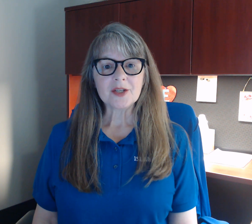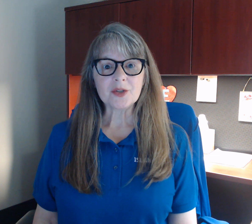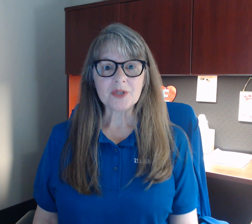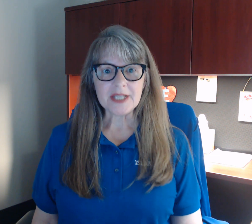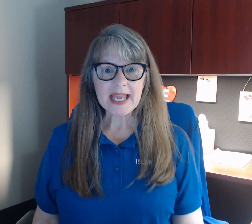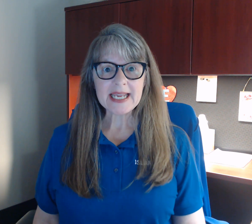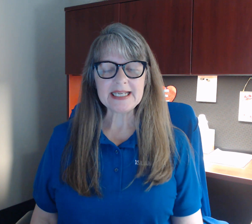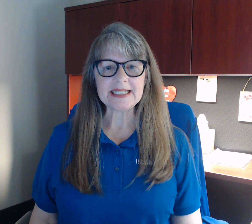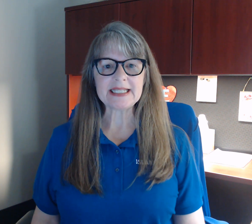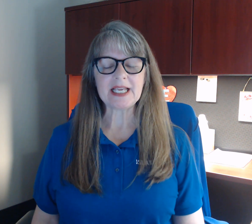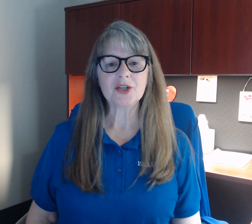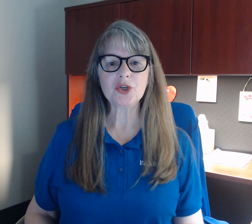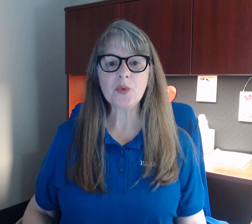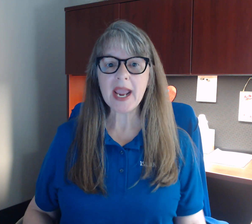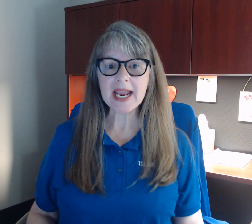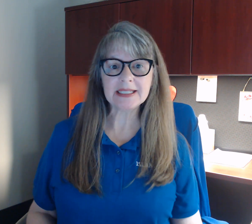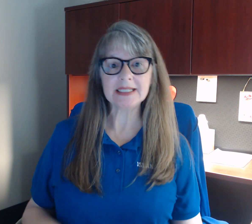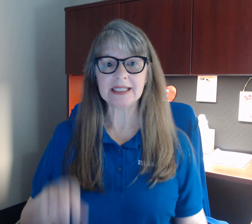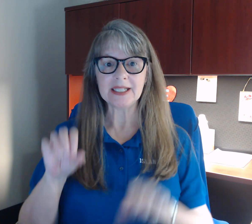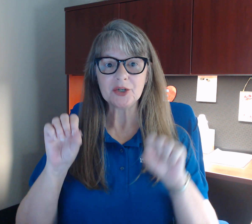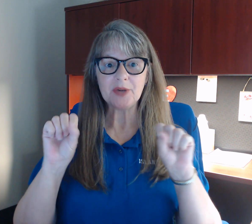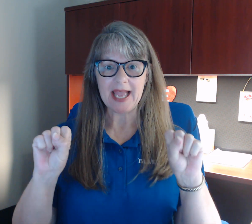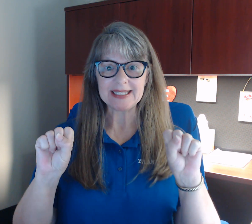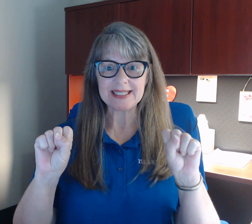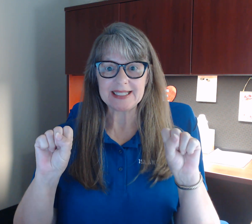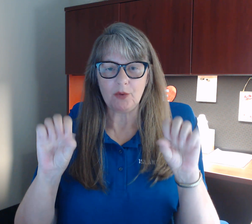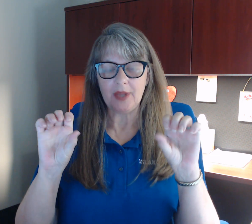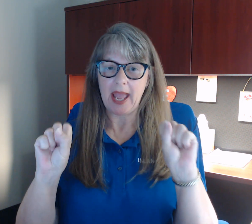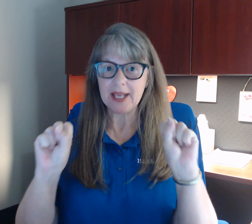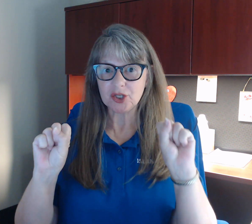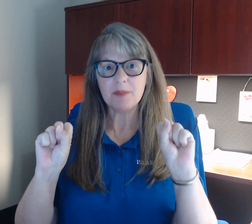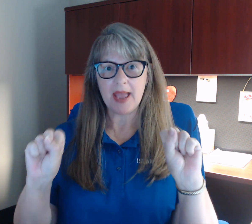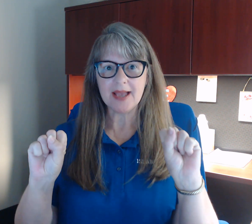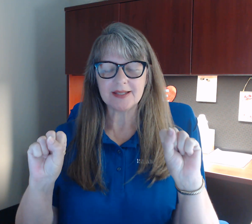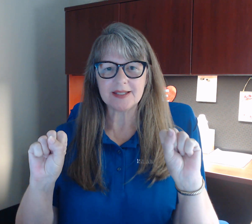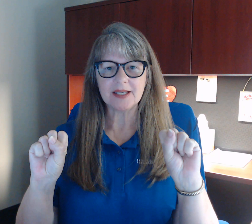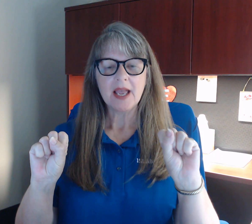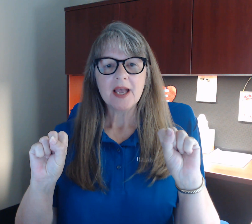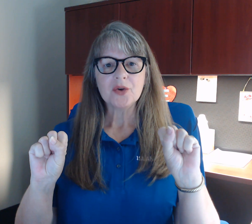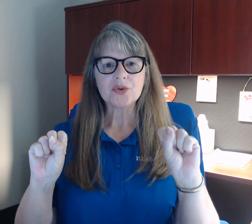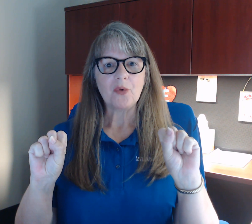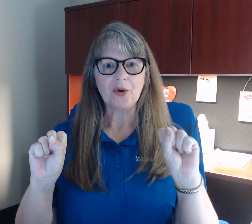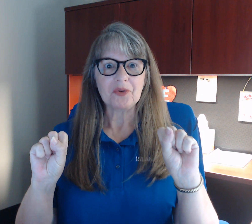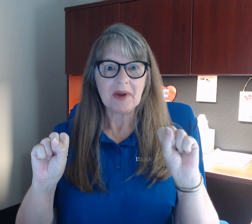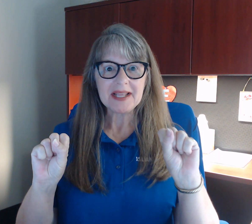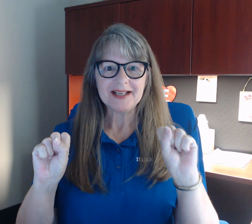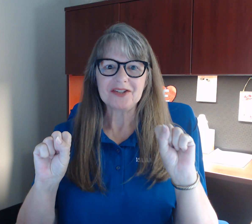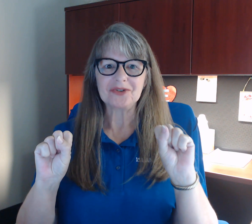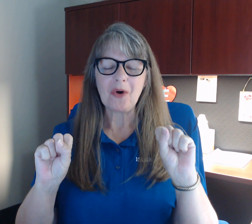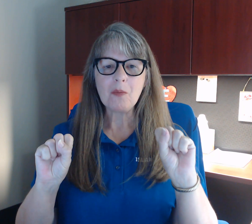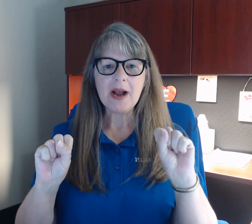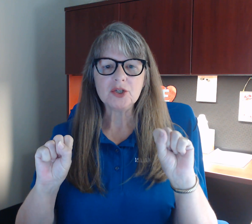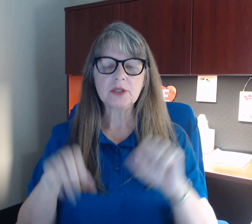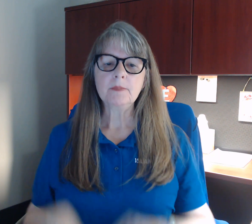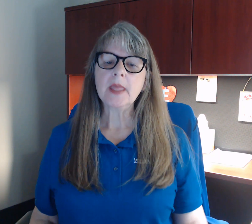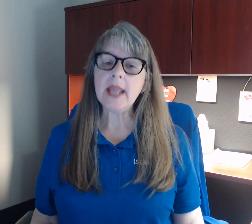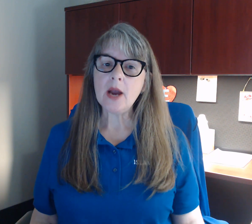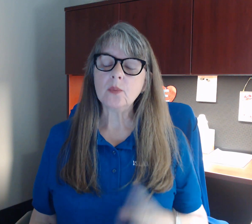So today is two-handed, the letter S, or the hand shape S. So are you ready? Because there's a whole bunch. Now